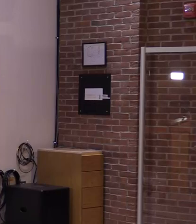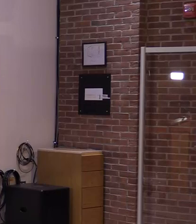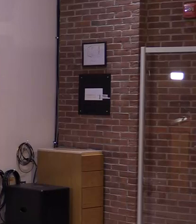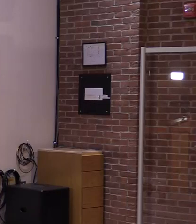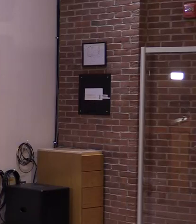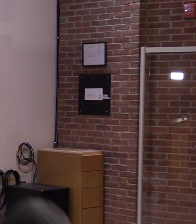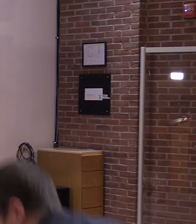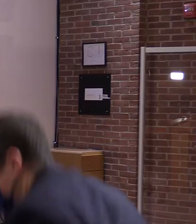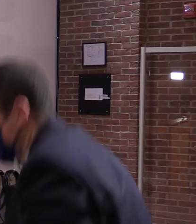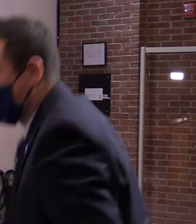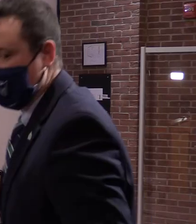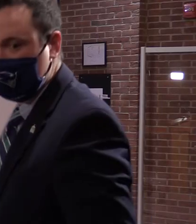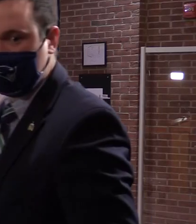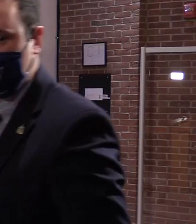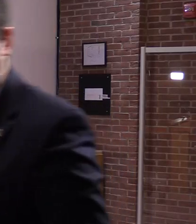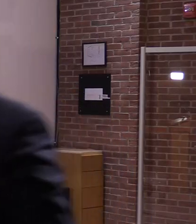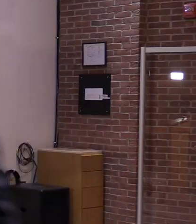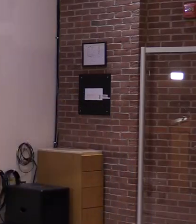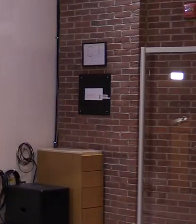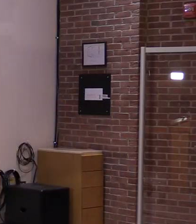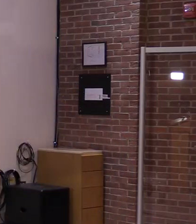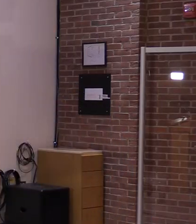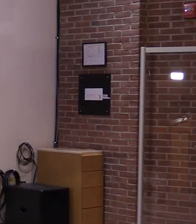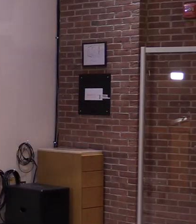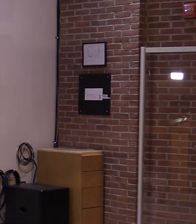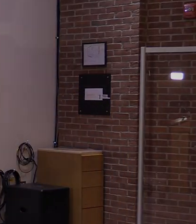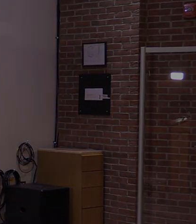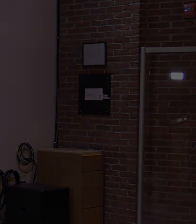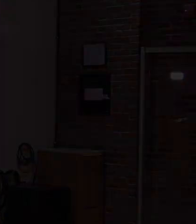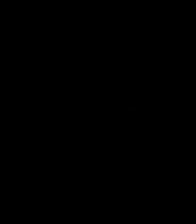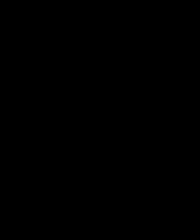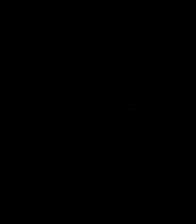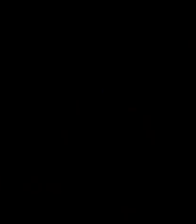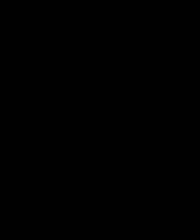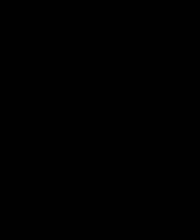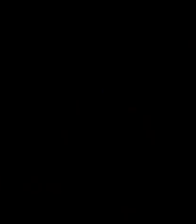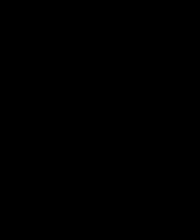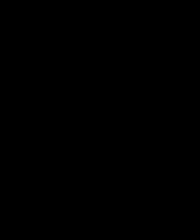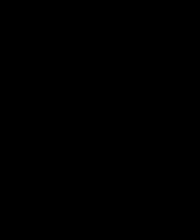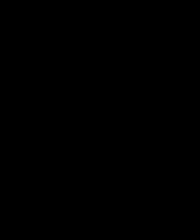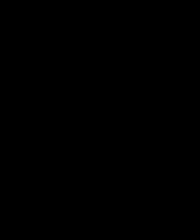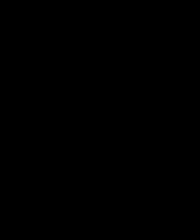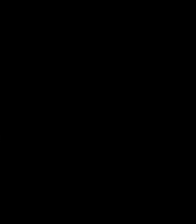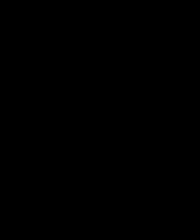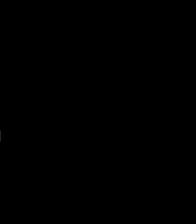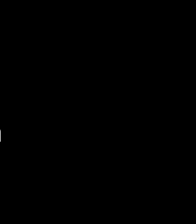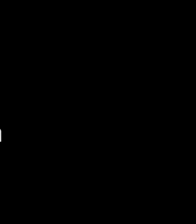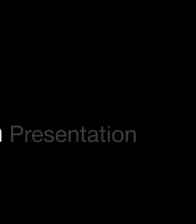Thank you.